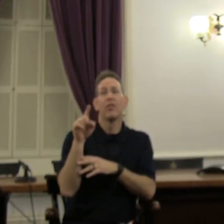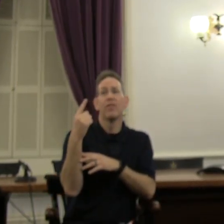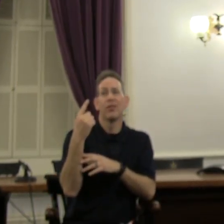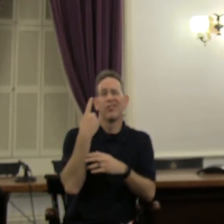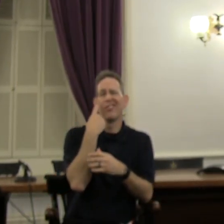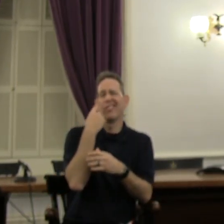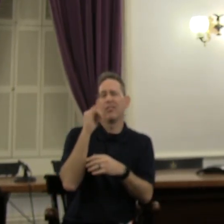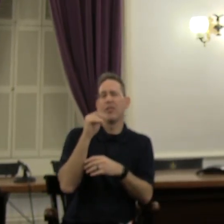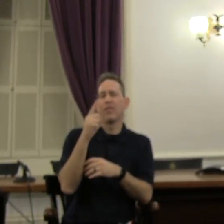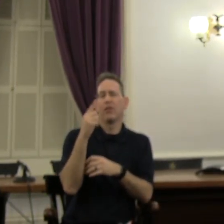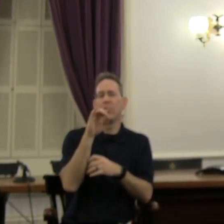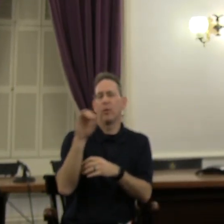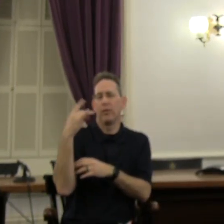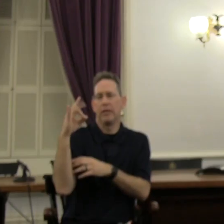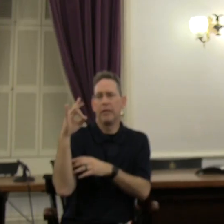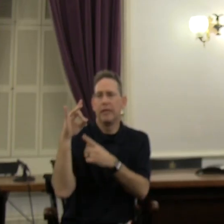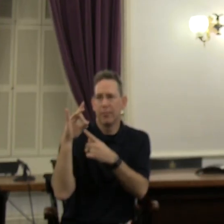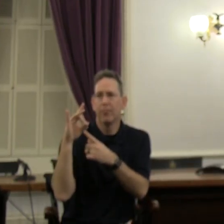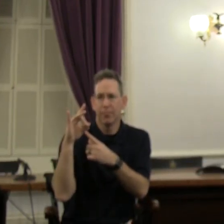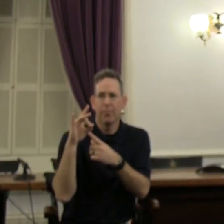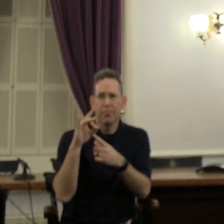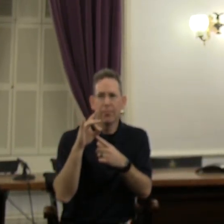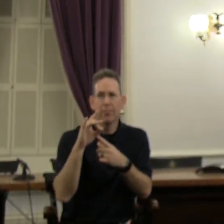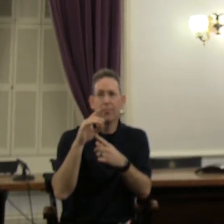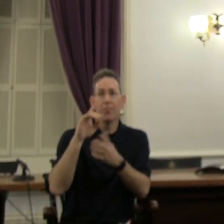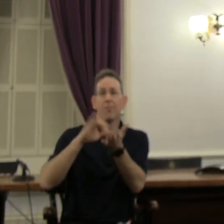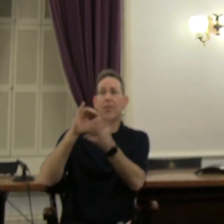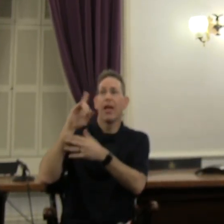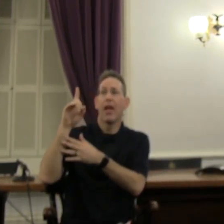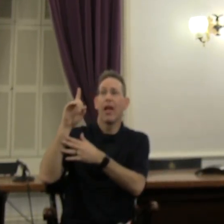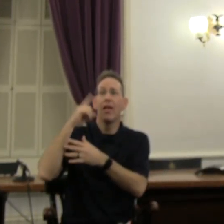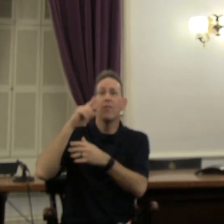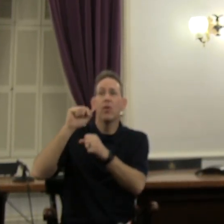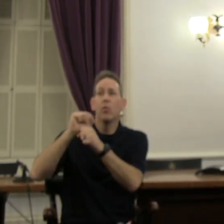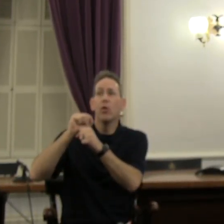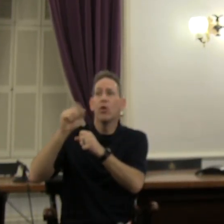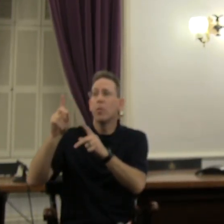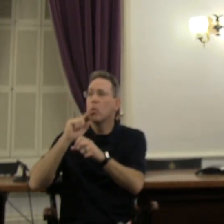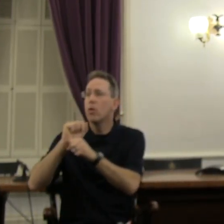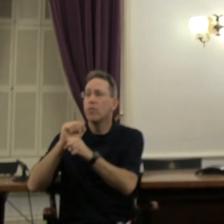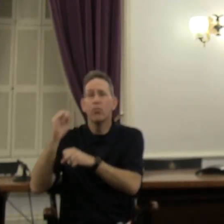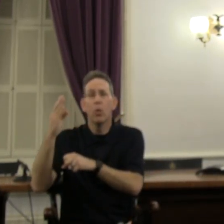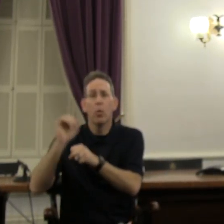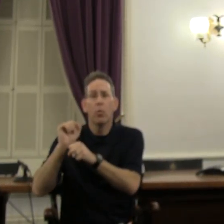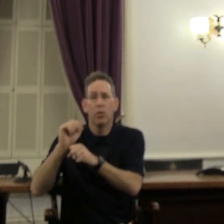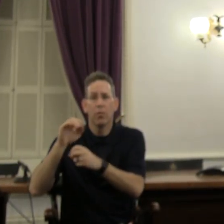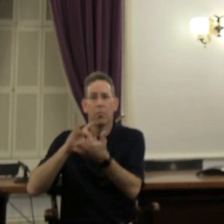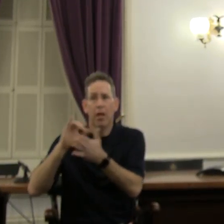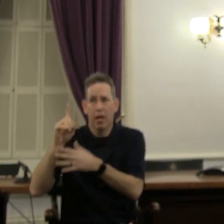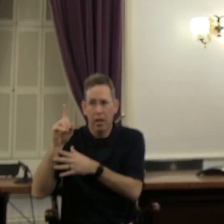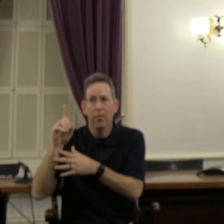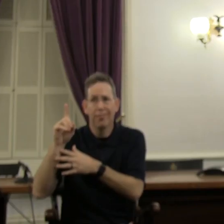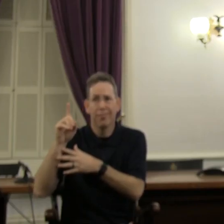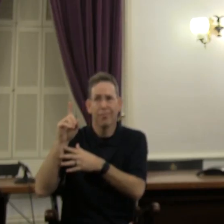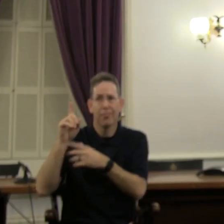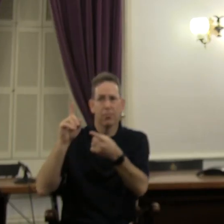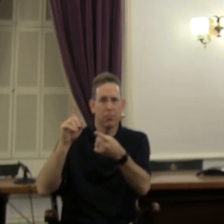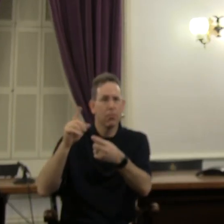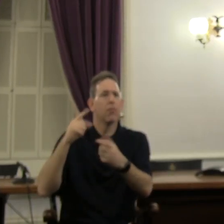community. In keeping with the theme of this year's Disability Awareness Day, I'm pleased to announce